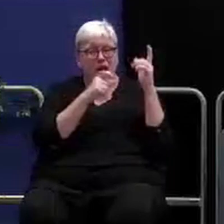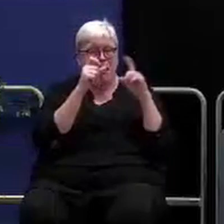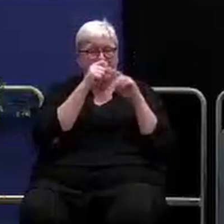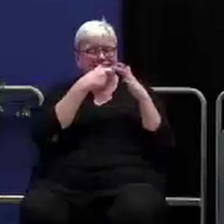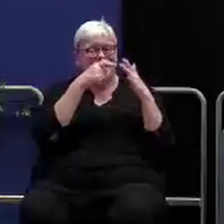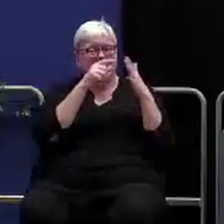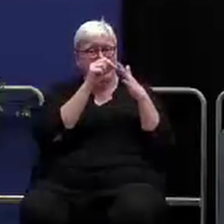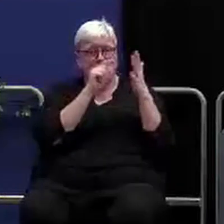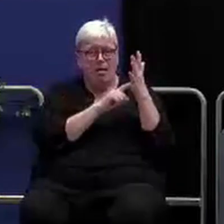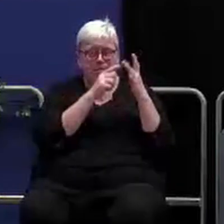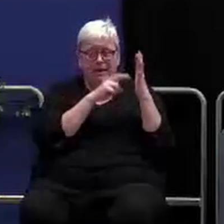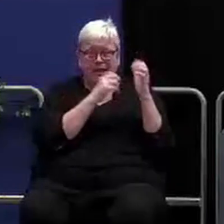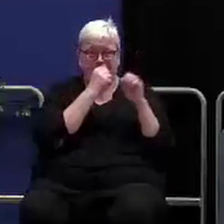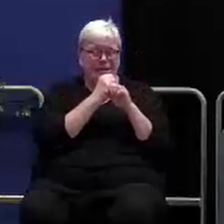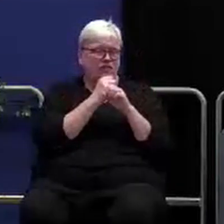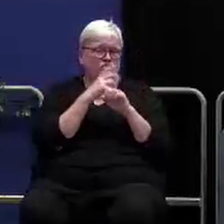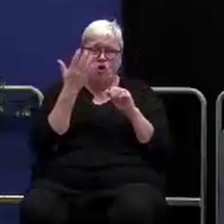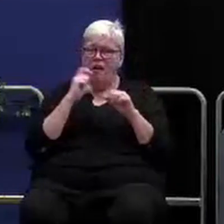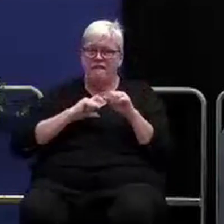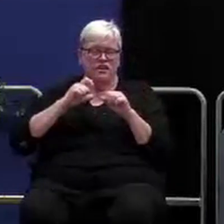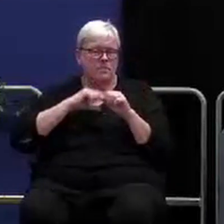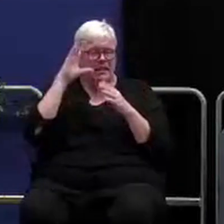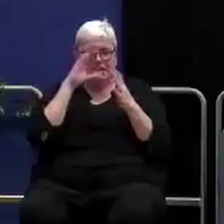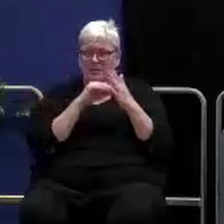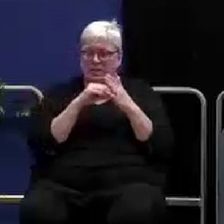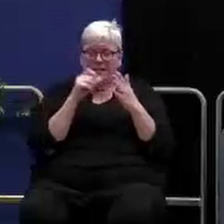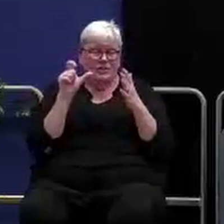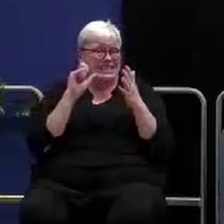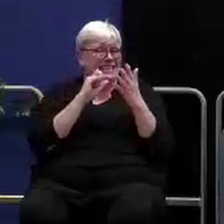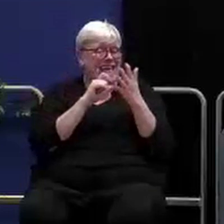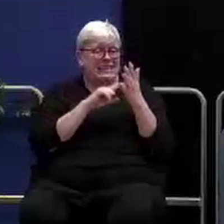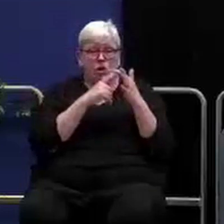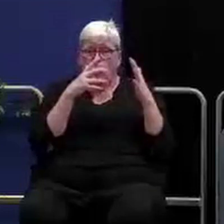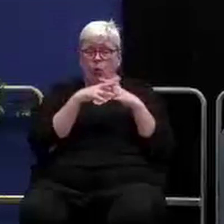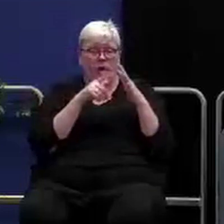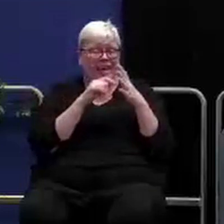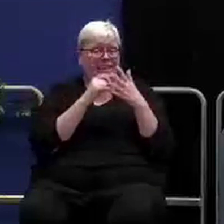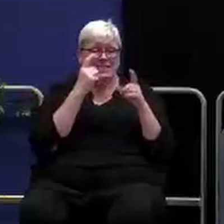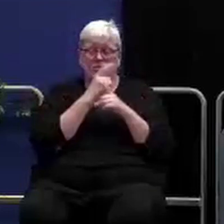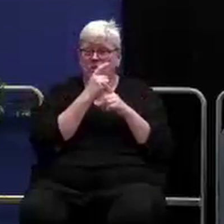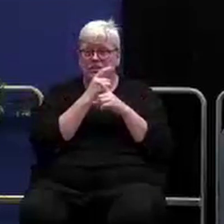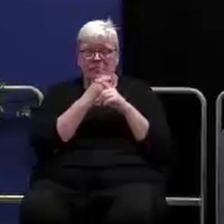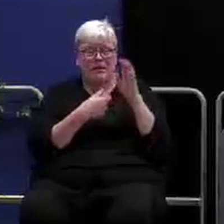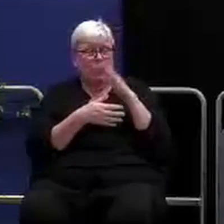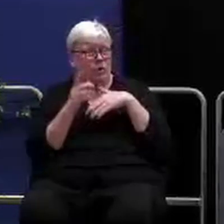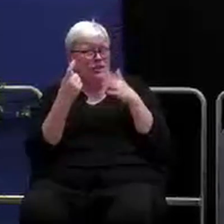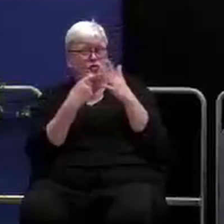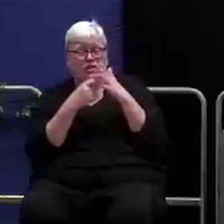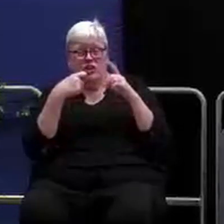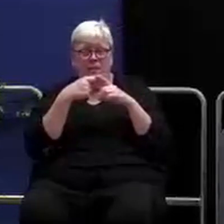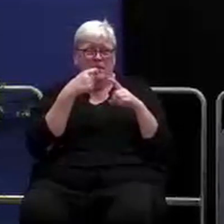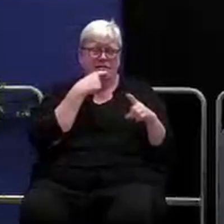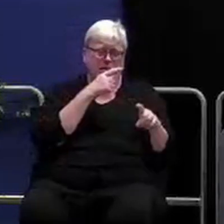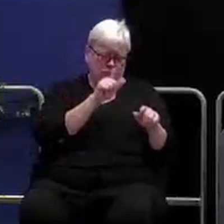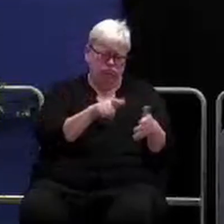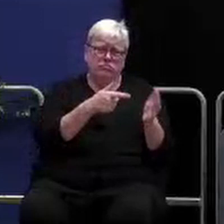a comfortable experience. Even for C.S. Lewis, bizarrely. C.S. Lewis talks about going to Rudyard Kipling and saying, oh gosh, there's a lot